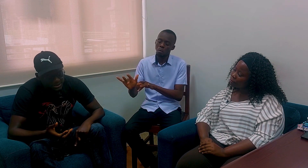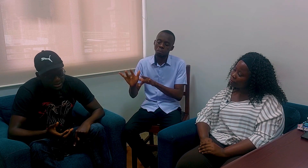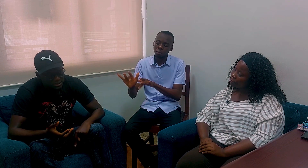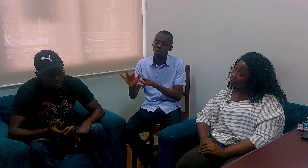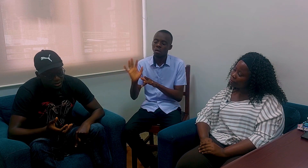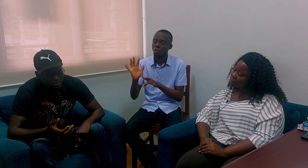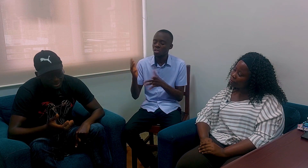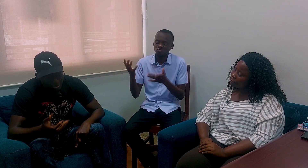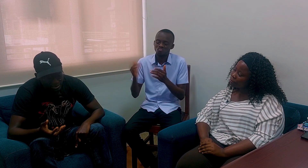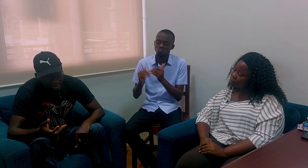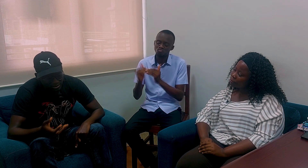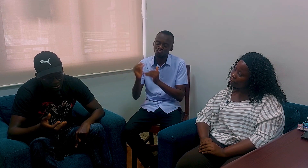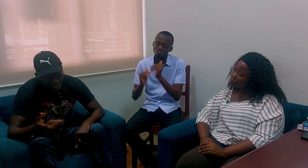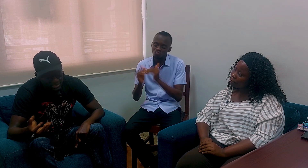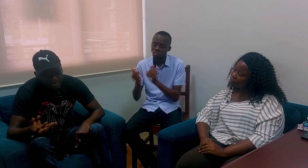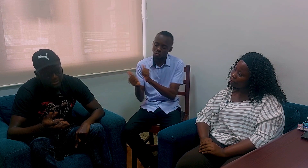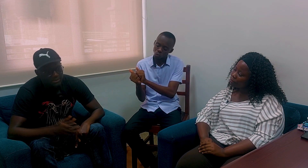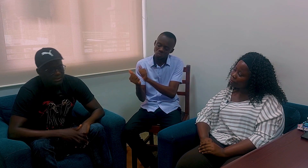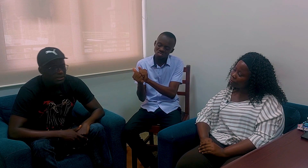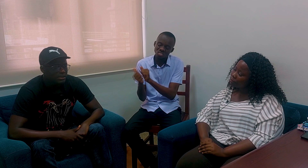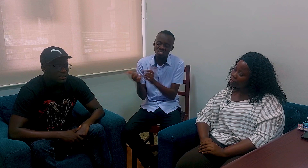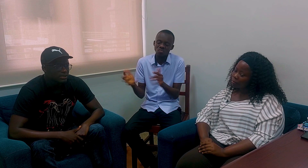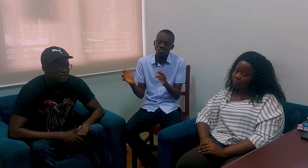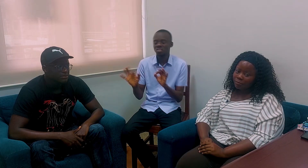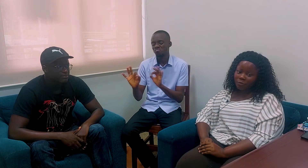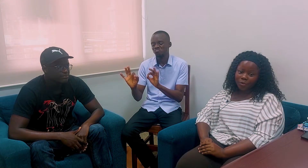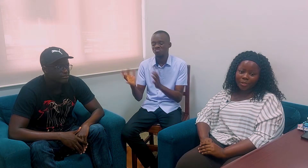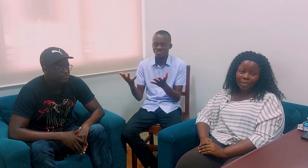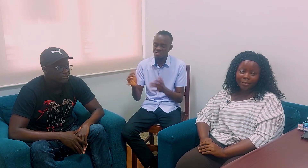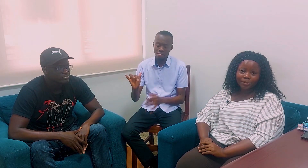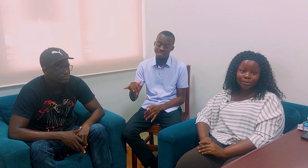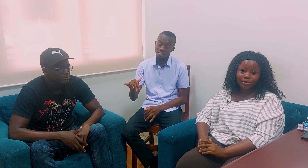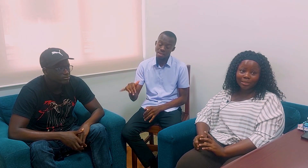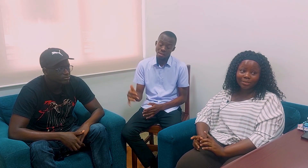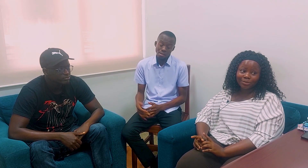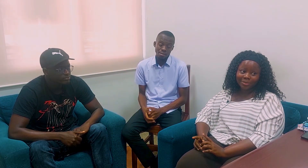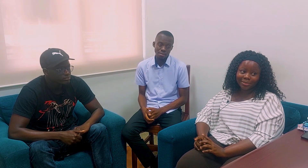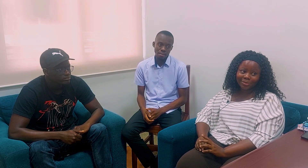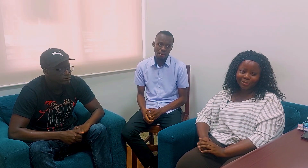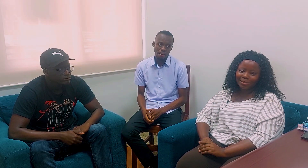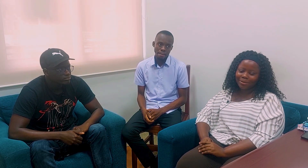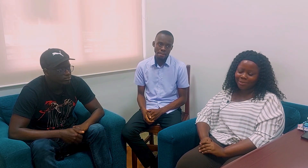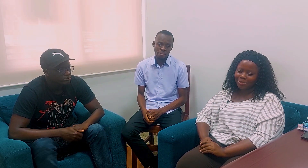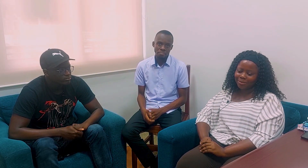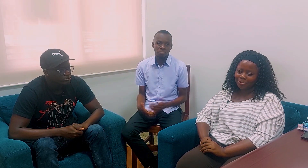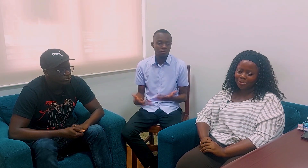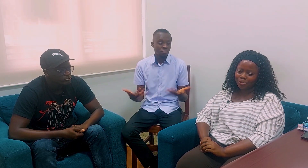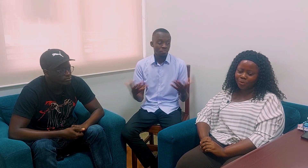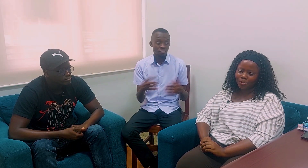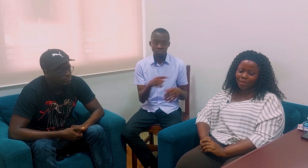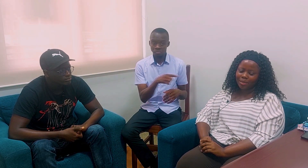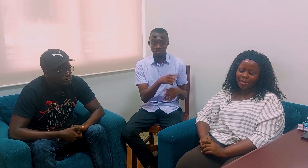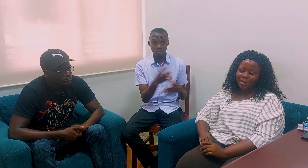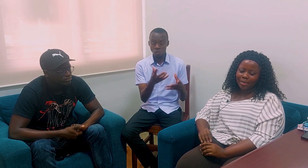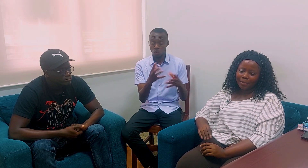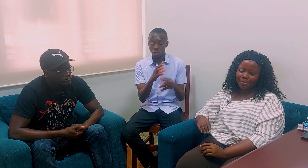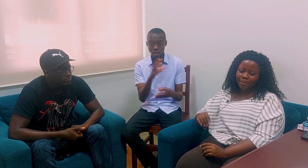accommodate your challenges. Okay, so I just wanted to come in.